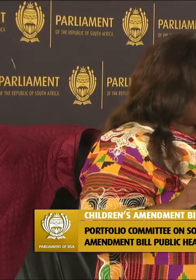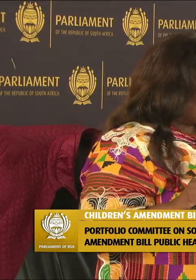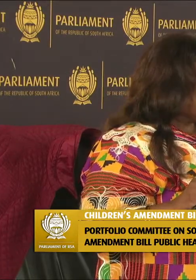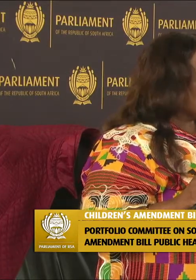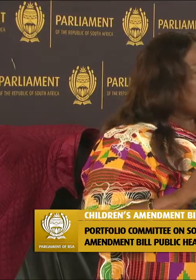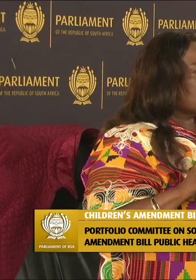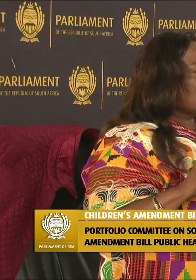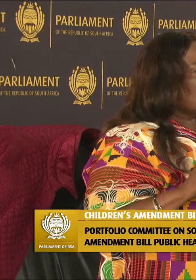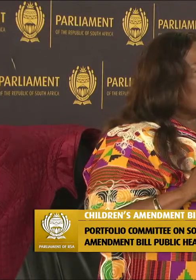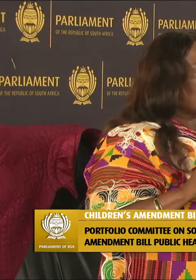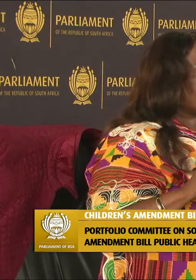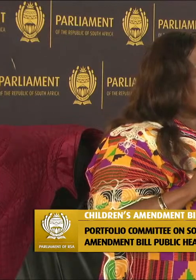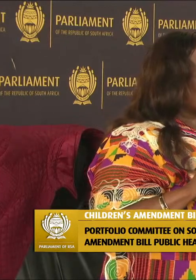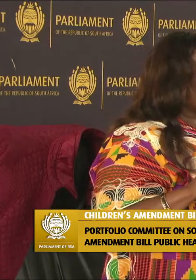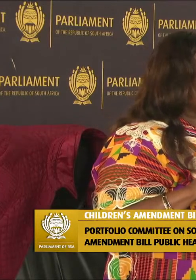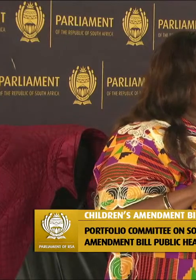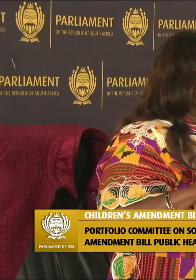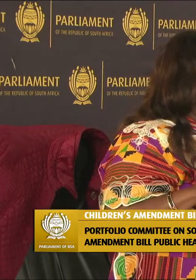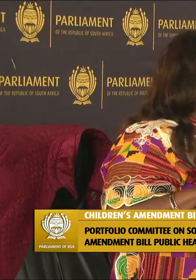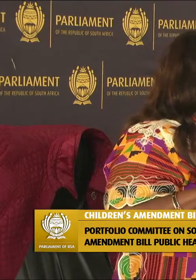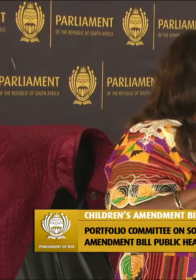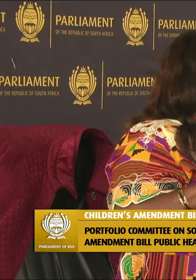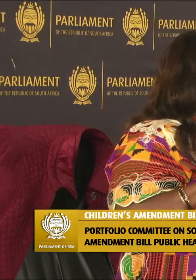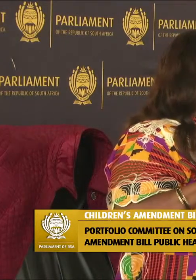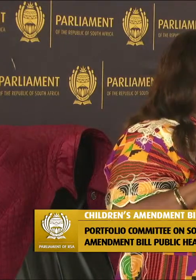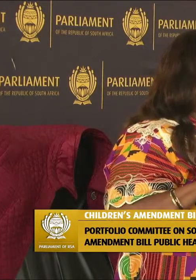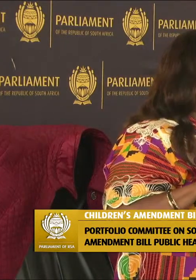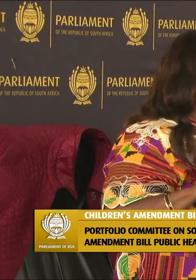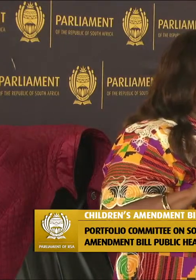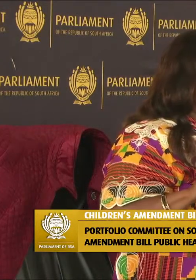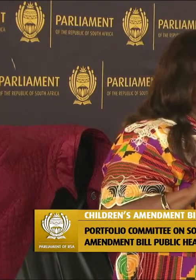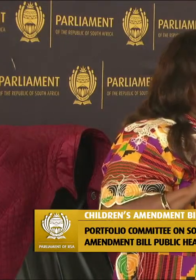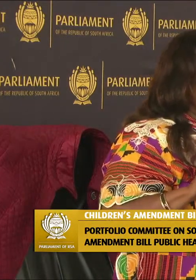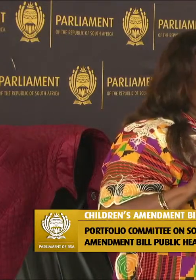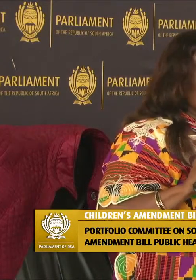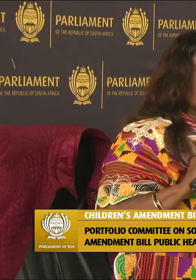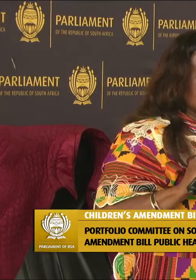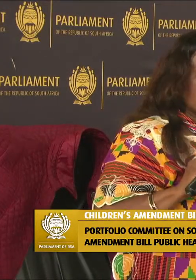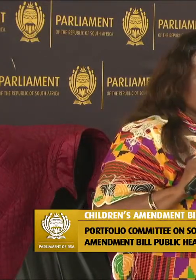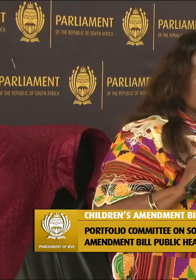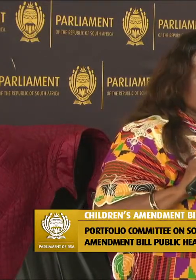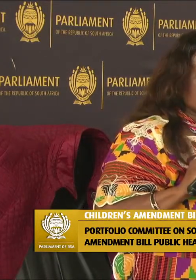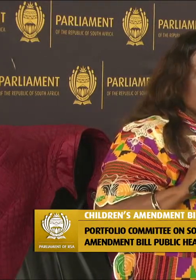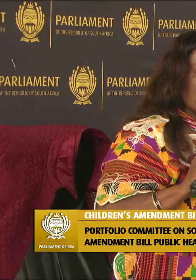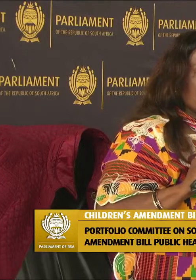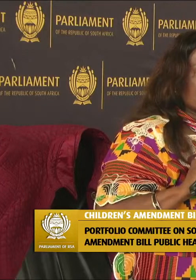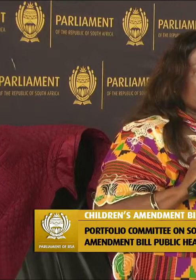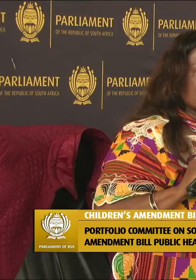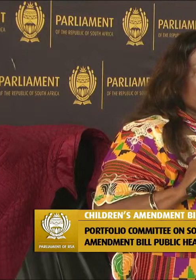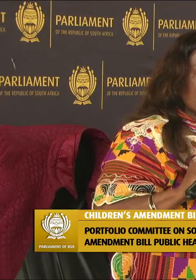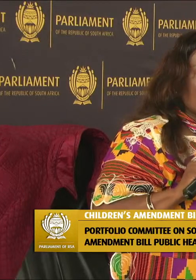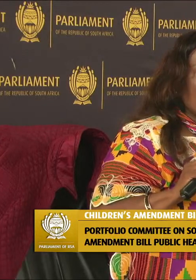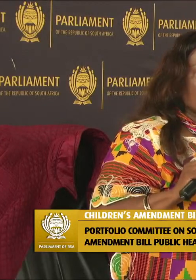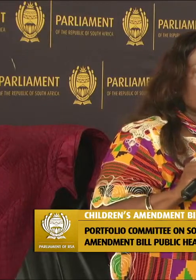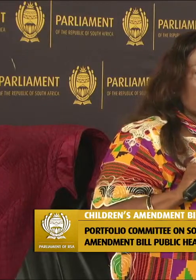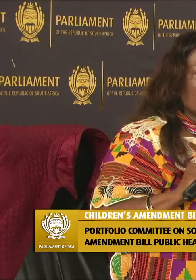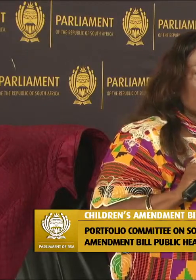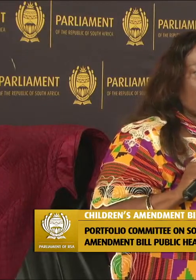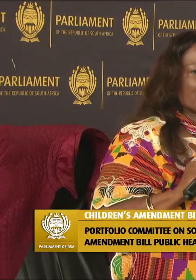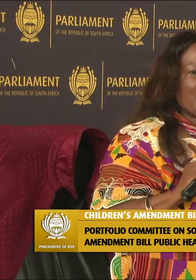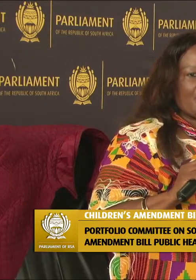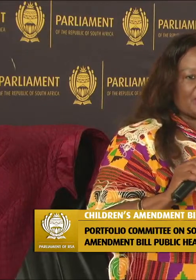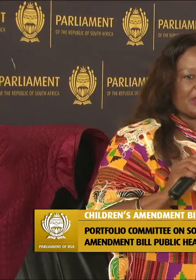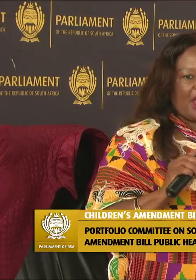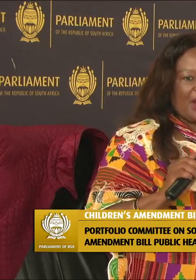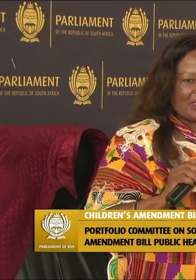men. Phinda ingene nakwinto ye-child marriages ne-forced marriages esizi encourageayo